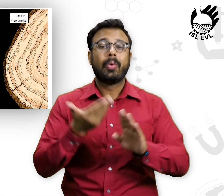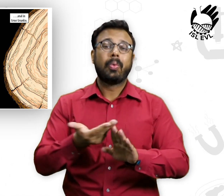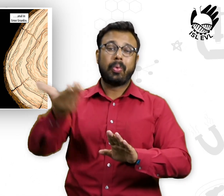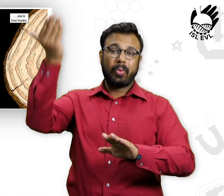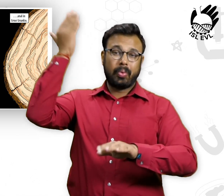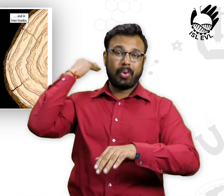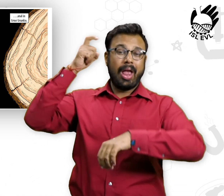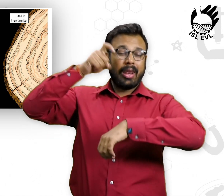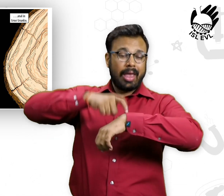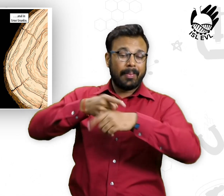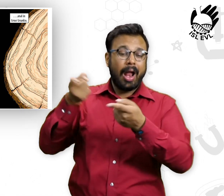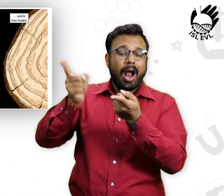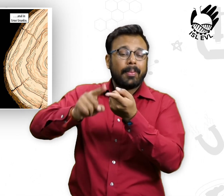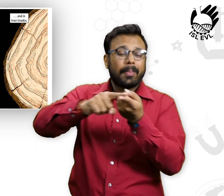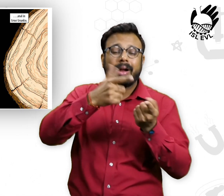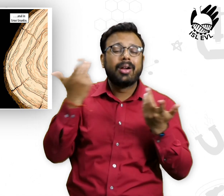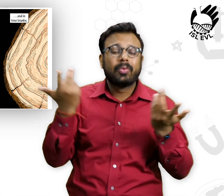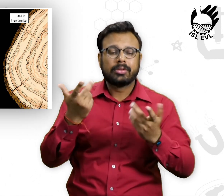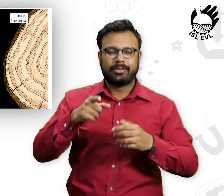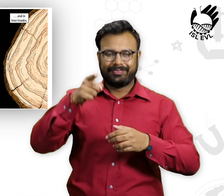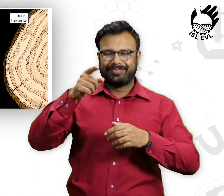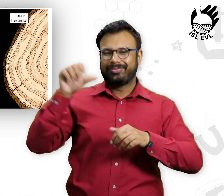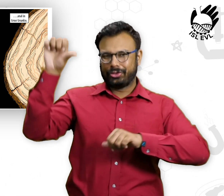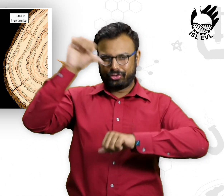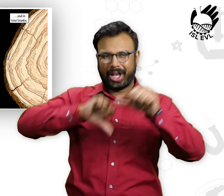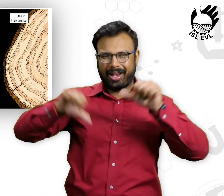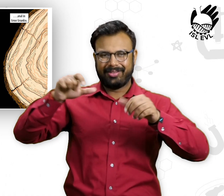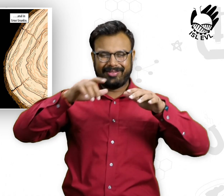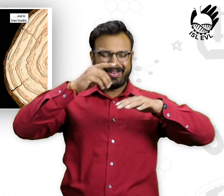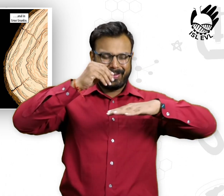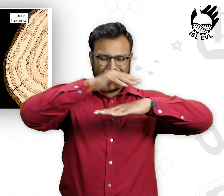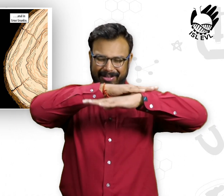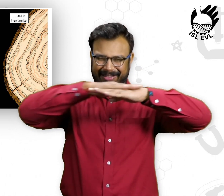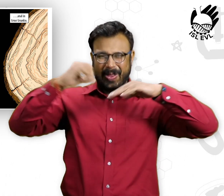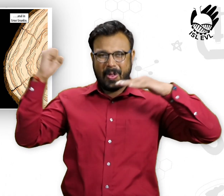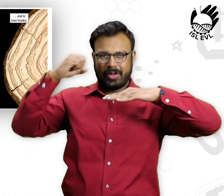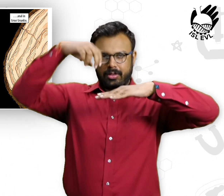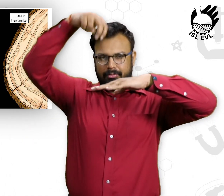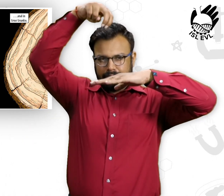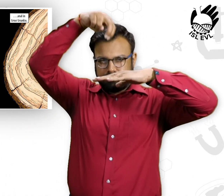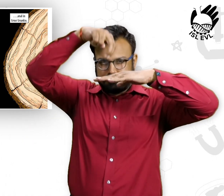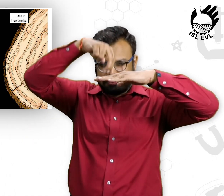What happens in the past leaves its timestamps.